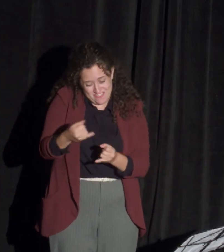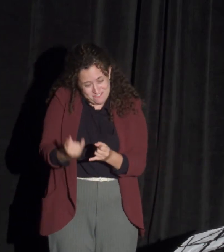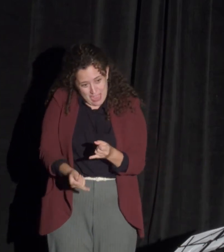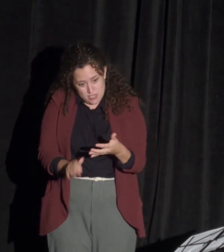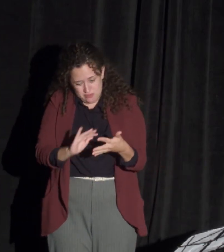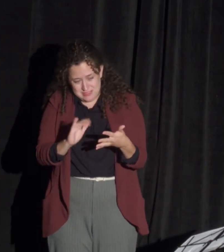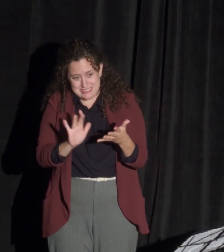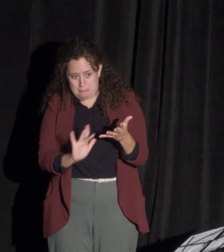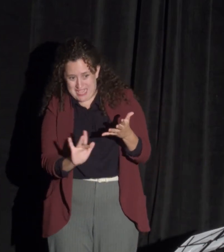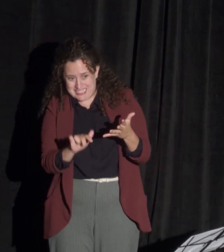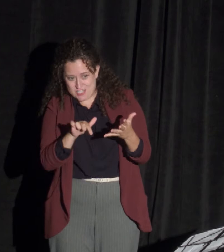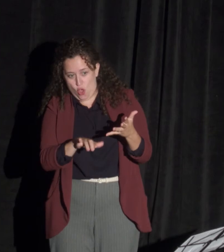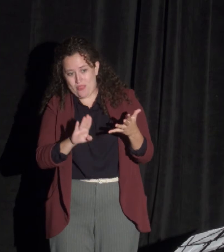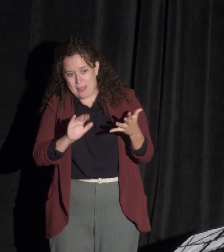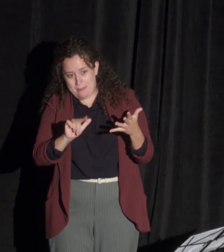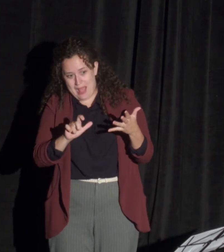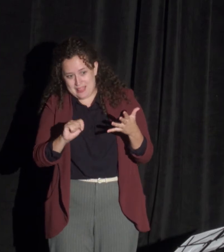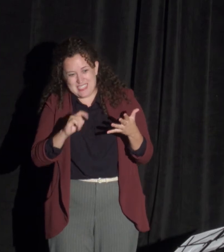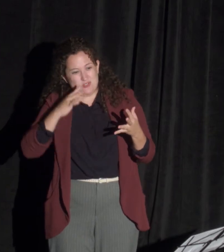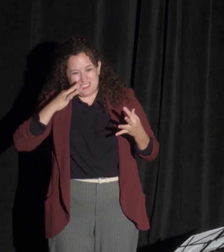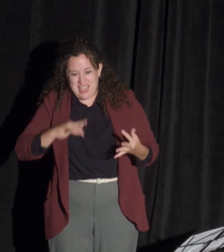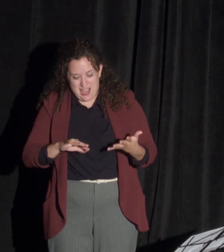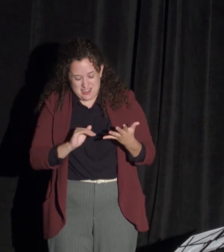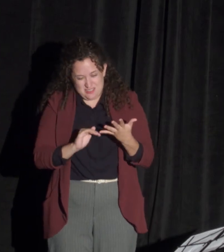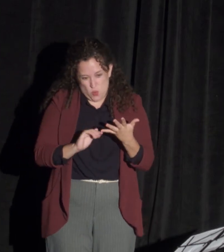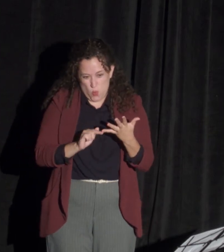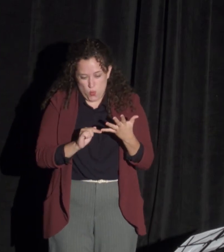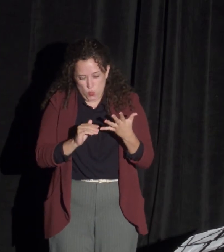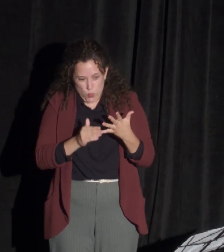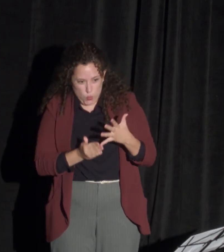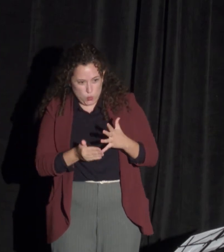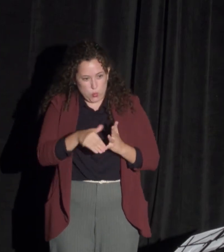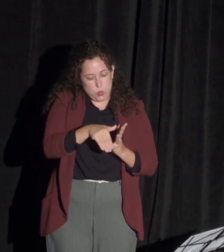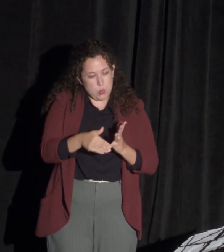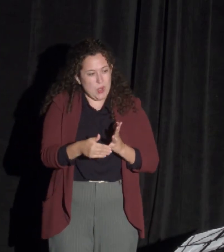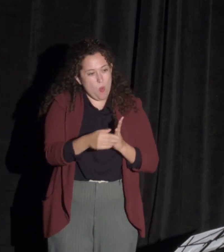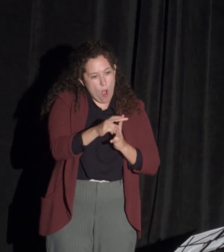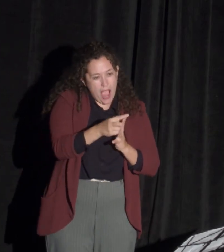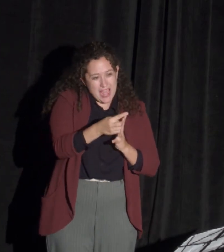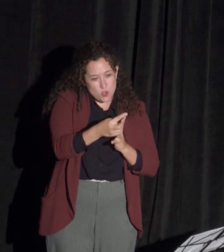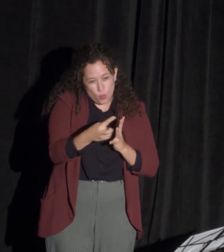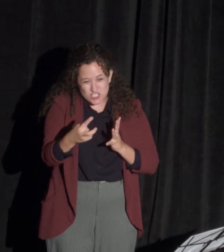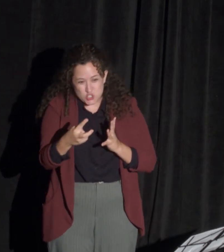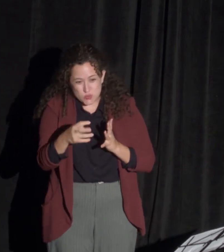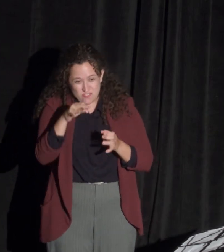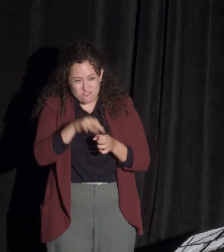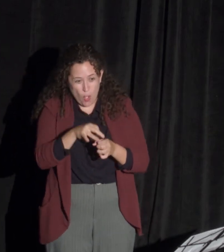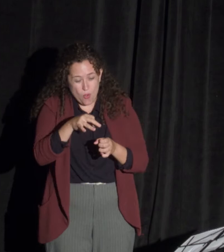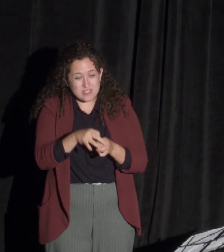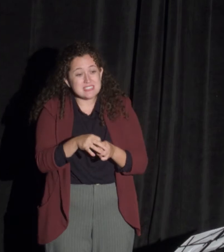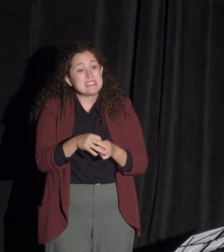only 1 or 2 votes in 11 out of the 19 categories.